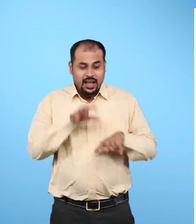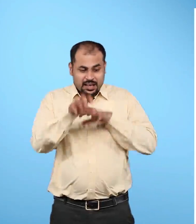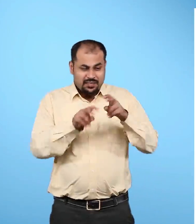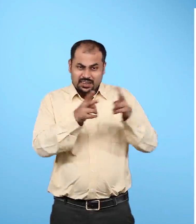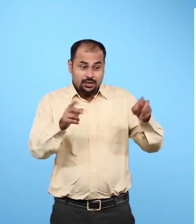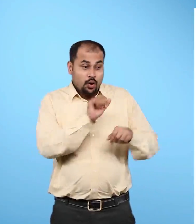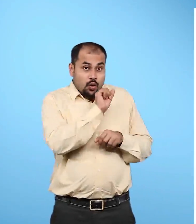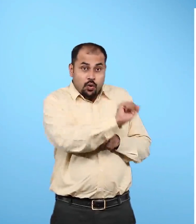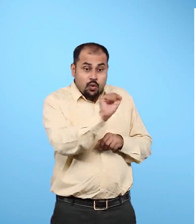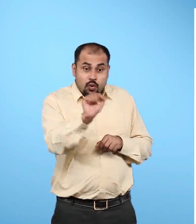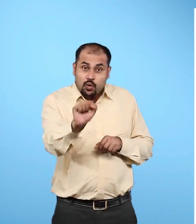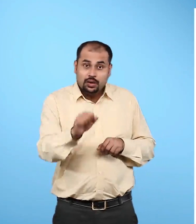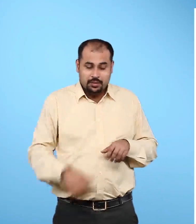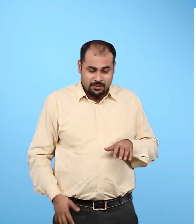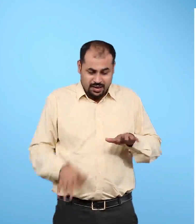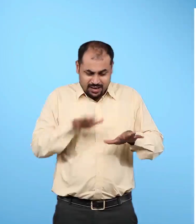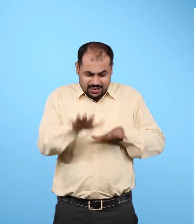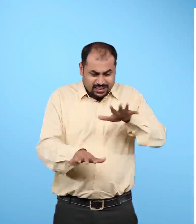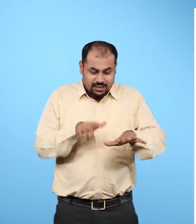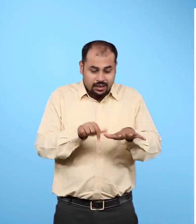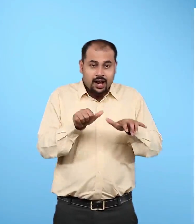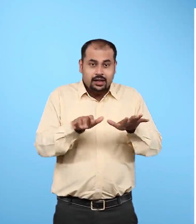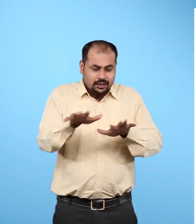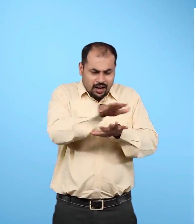Guess the area of their footprints.